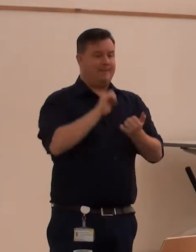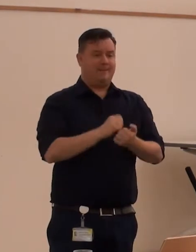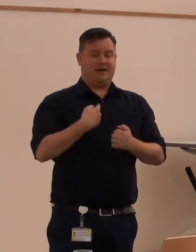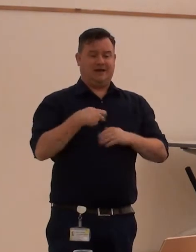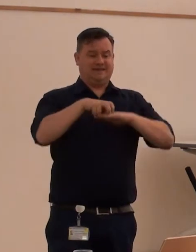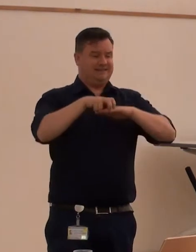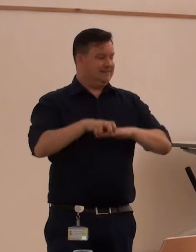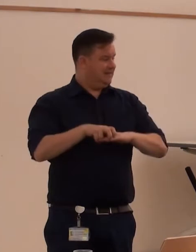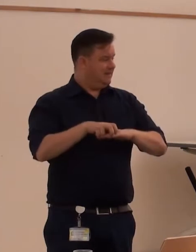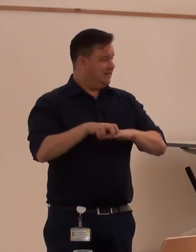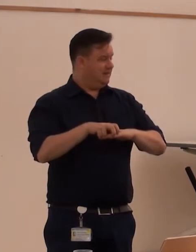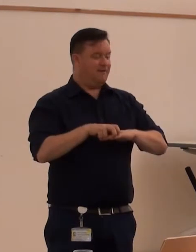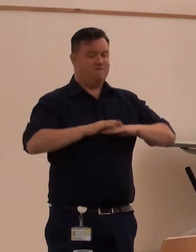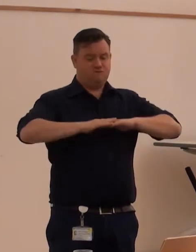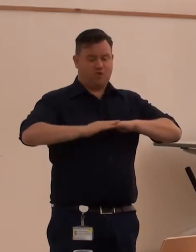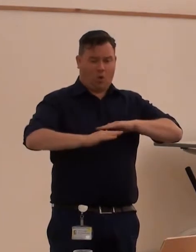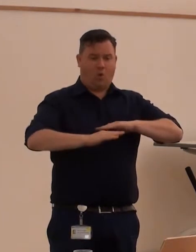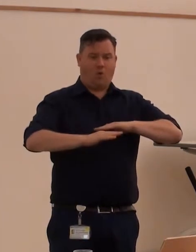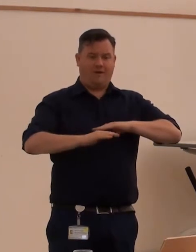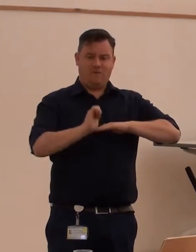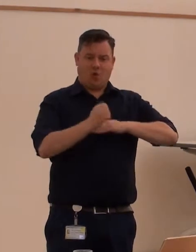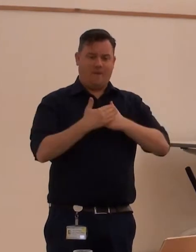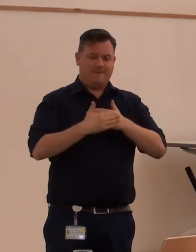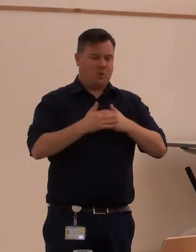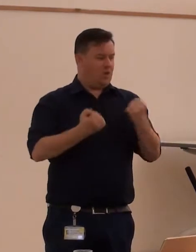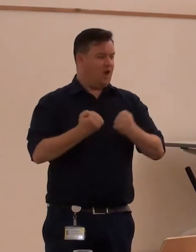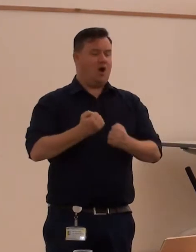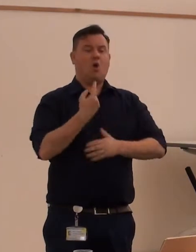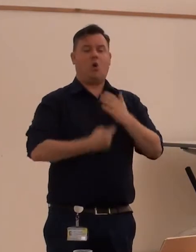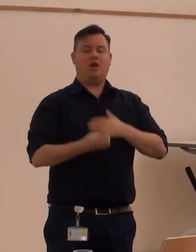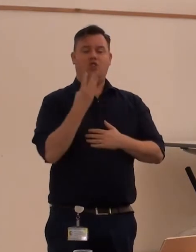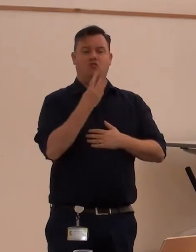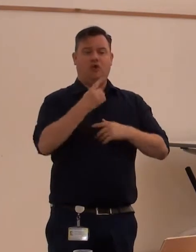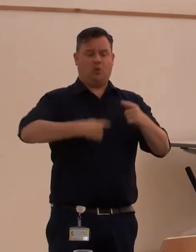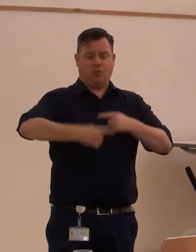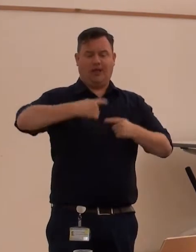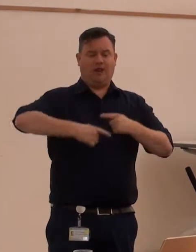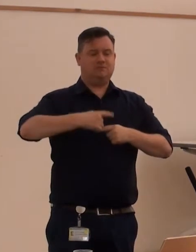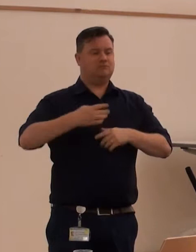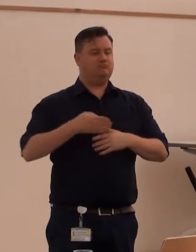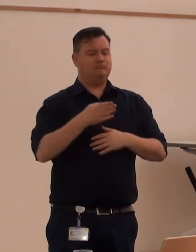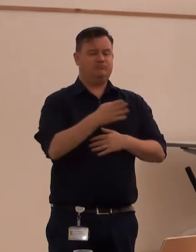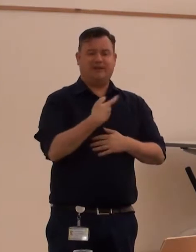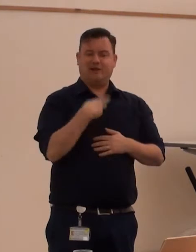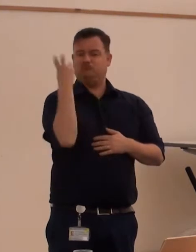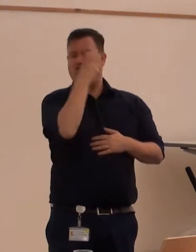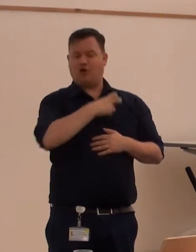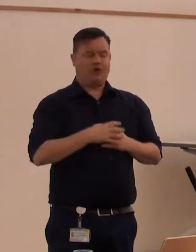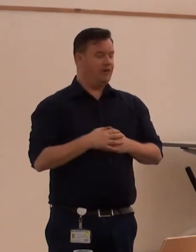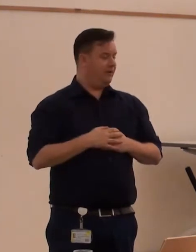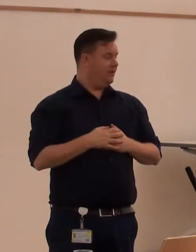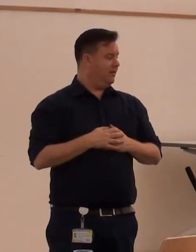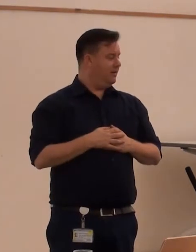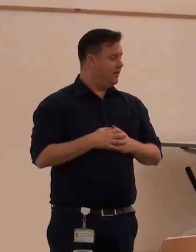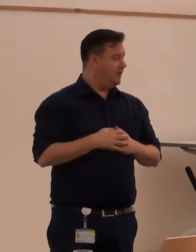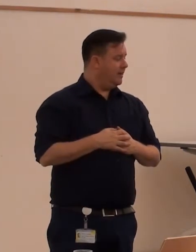on the floor in that mad blue car you had? Only had a few years. And we used to drive around, get drunk,